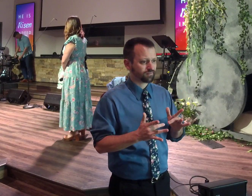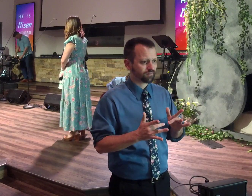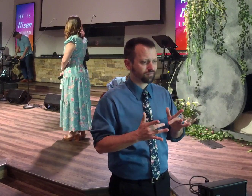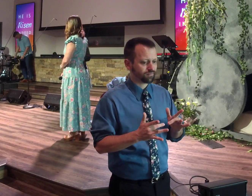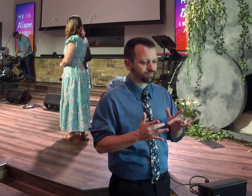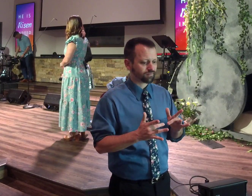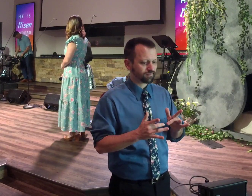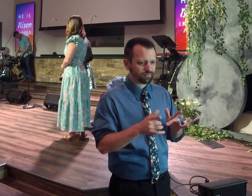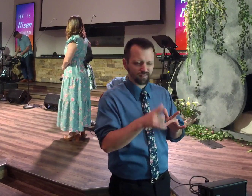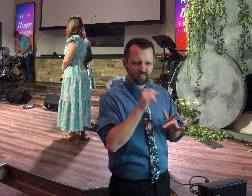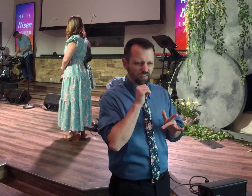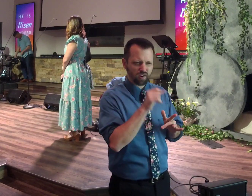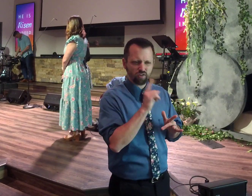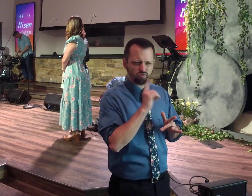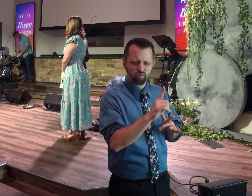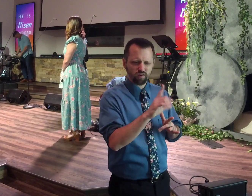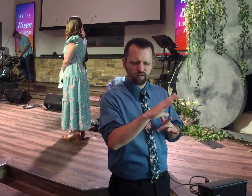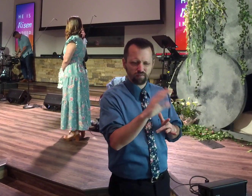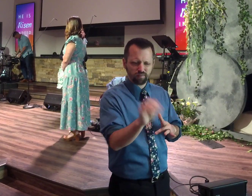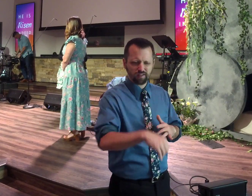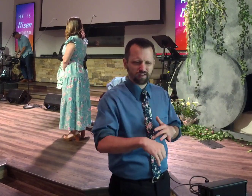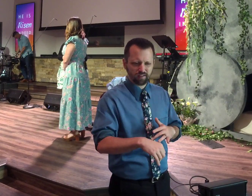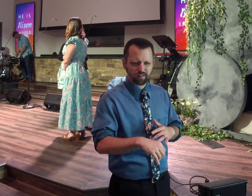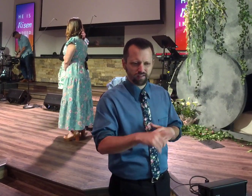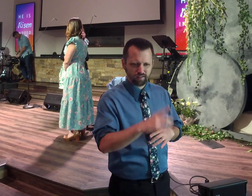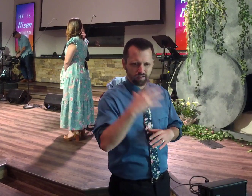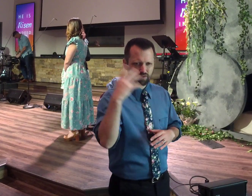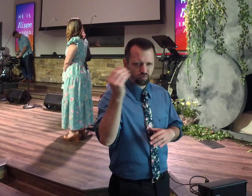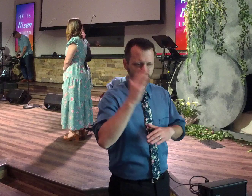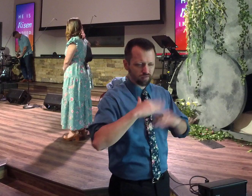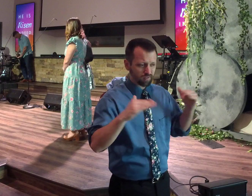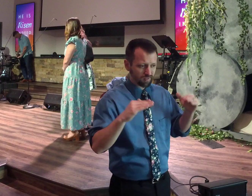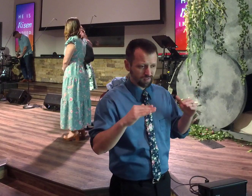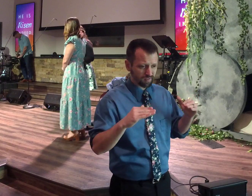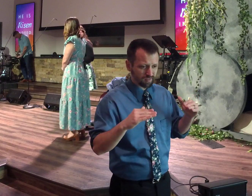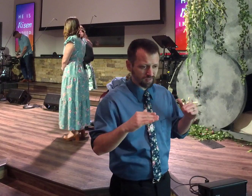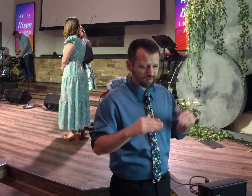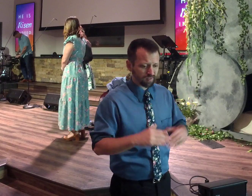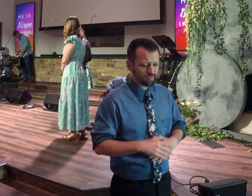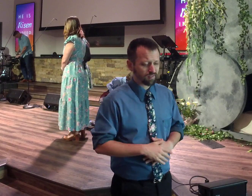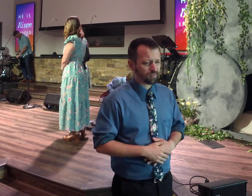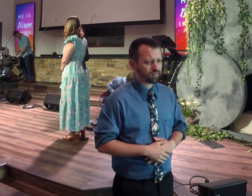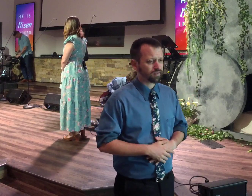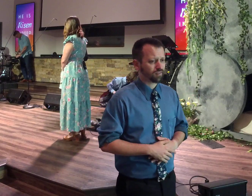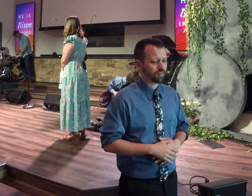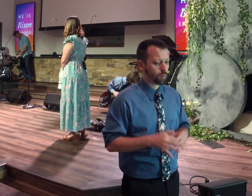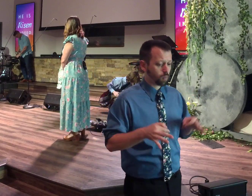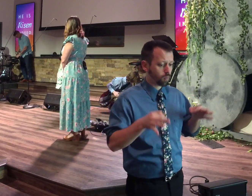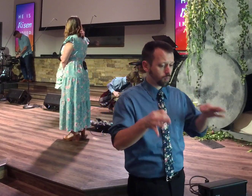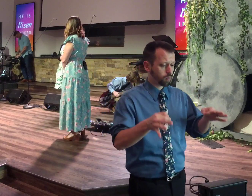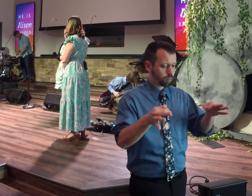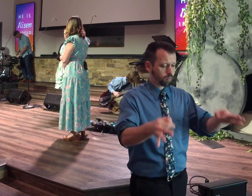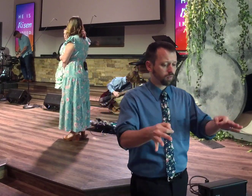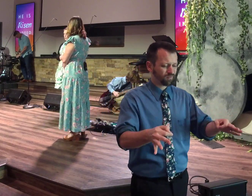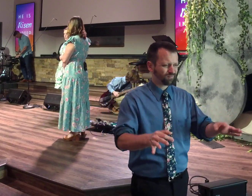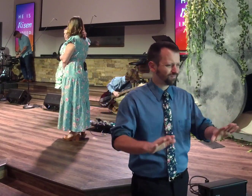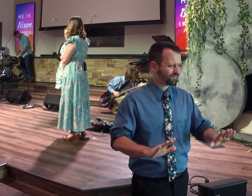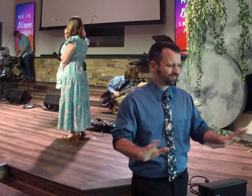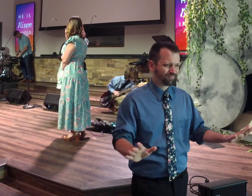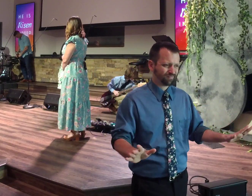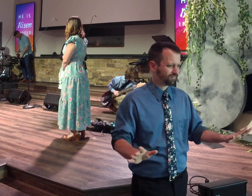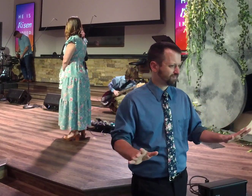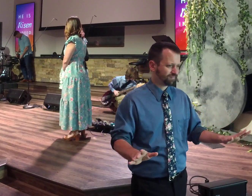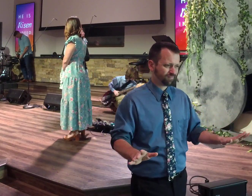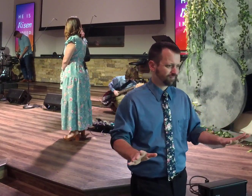not 100% sure that you would go to heaven when you die, don't delay. Don't let this